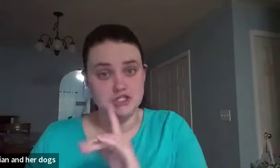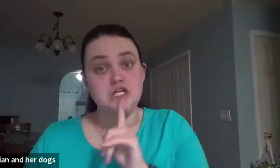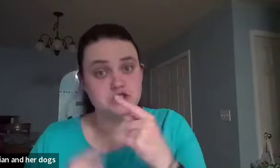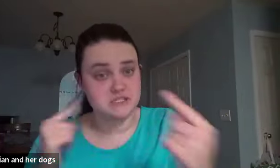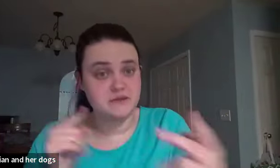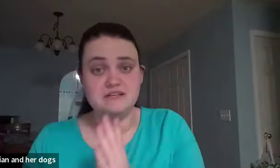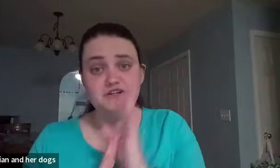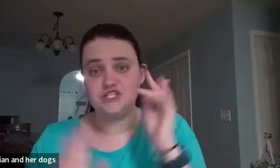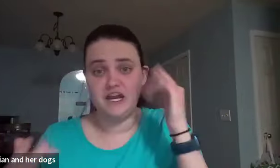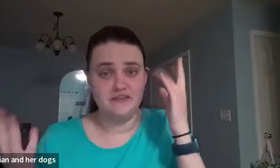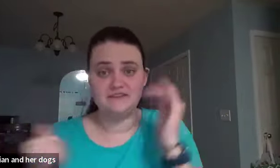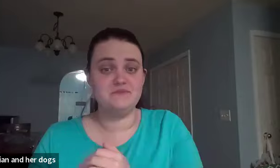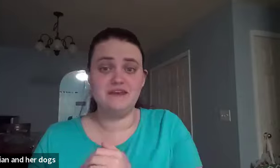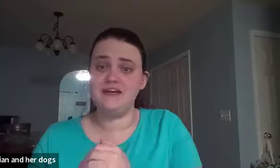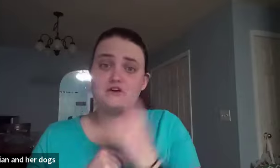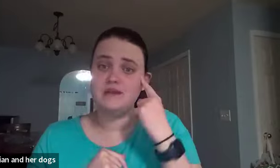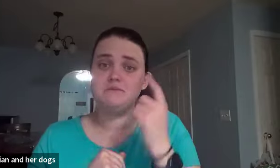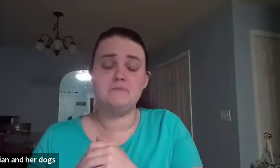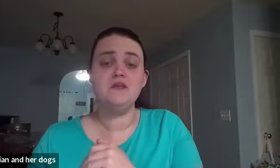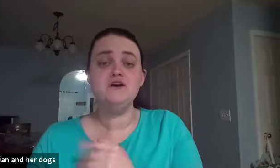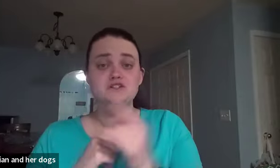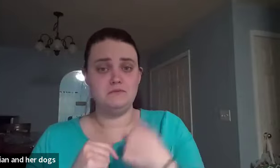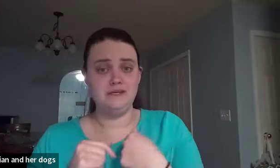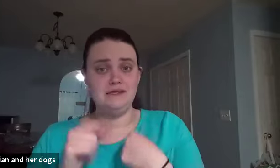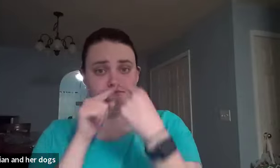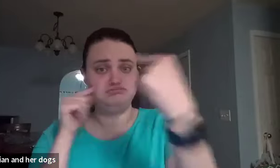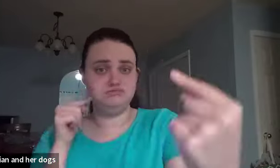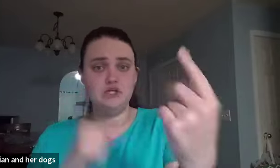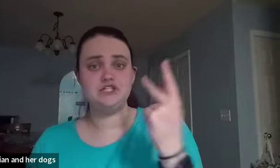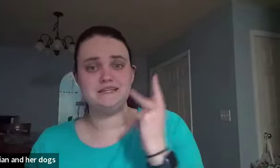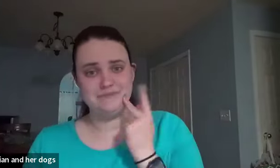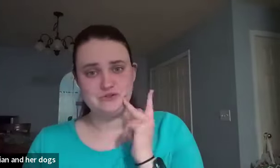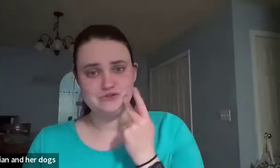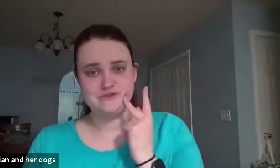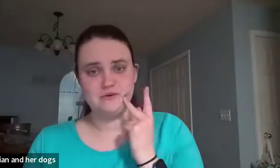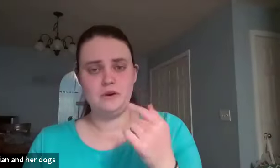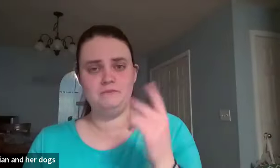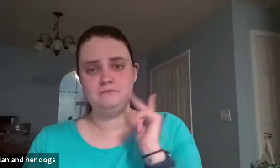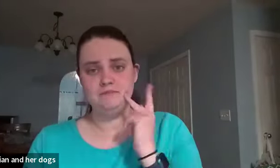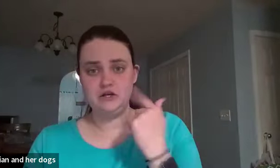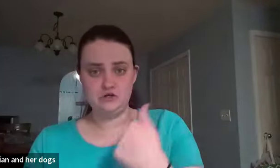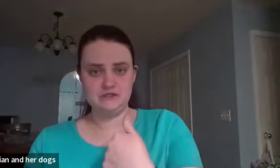actually allergic to pickles. I was just trying to think of something, and that's all that came to mind. So me allergic pickles or